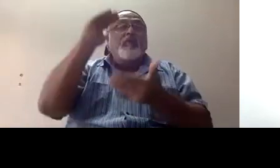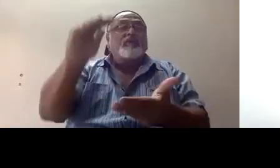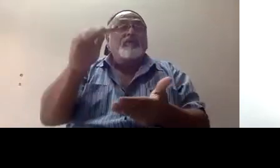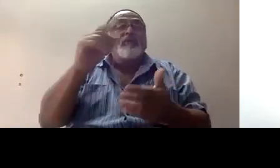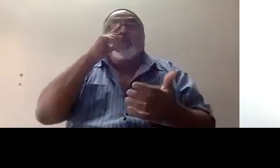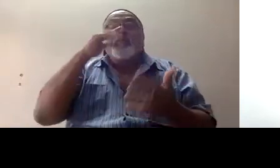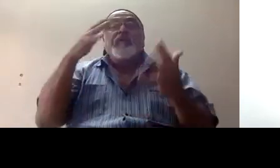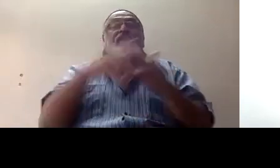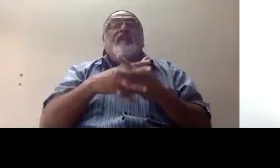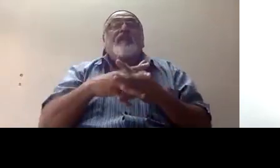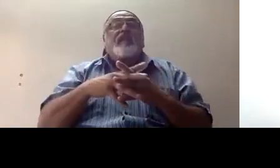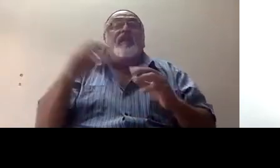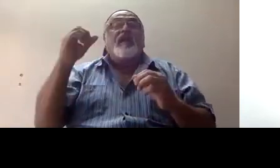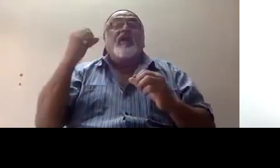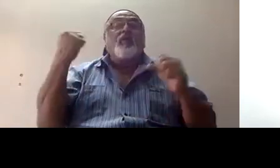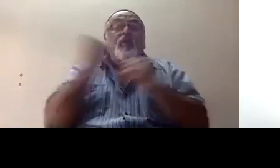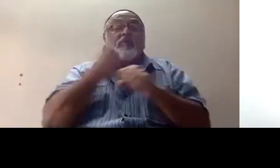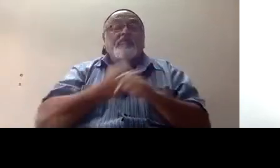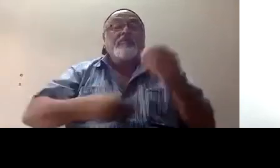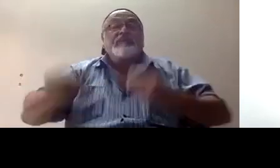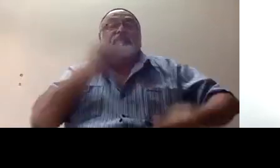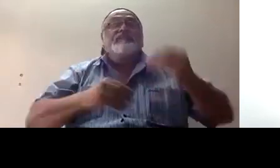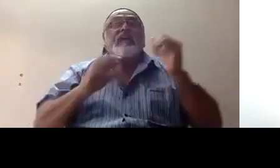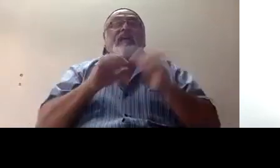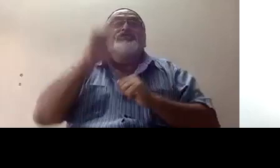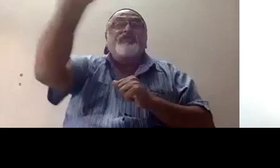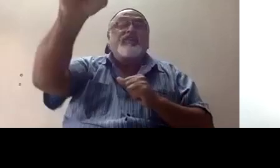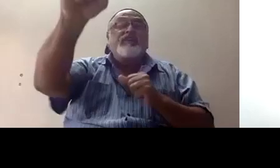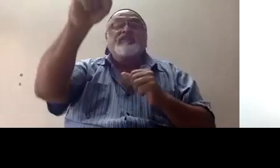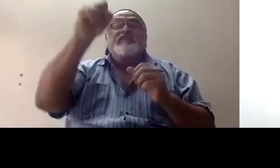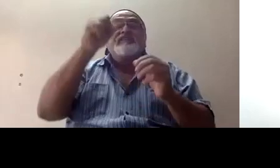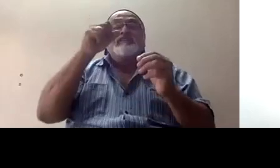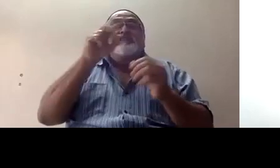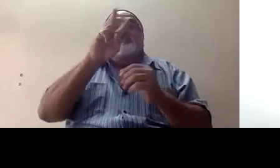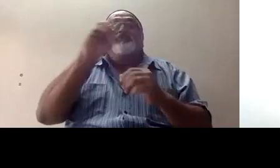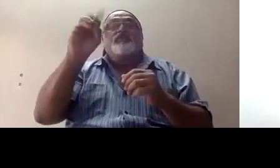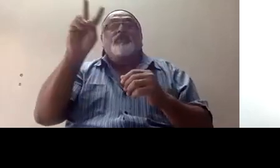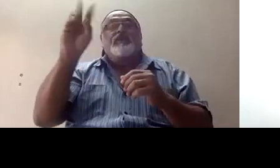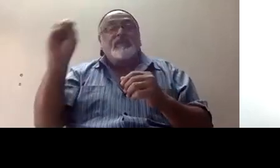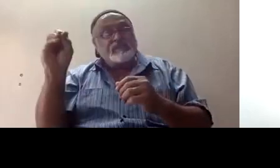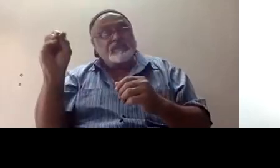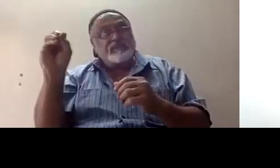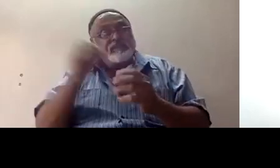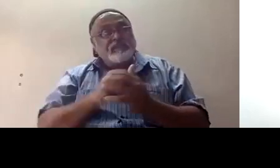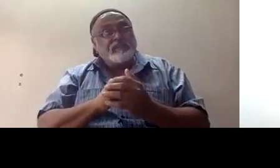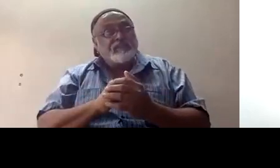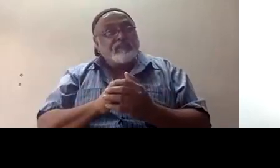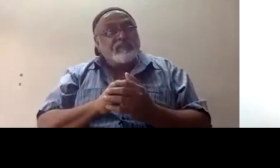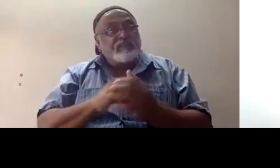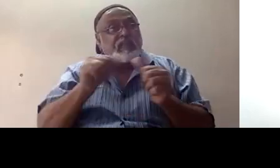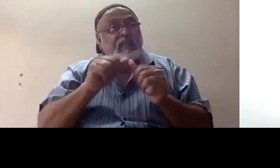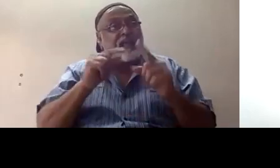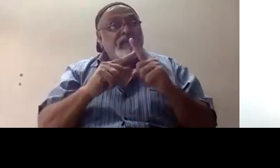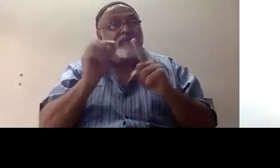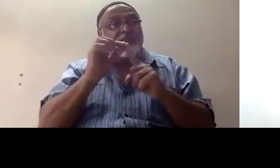Achiever by DMA in 2018. In 2021, ADPAR was also awarded as a role model